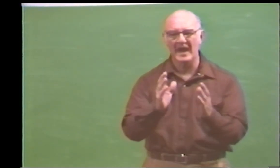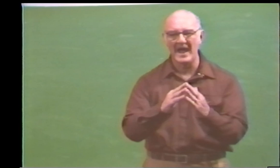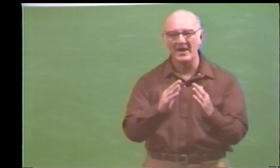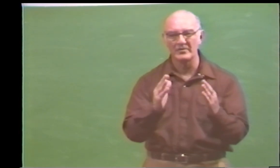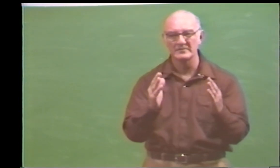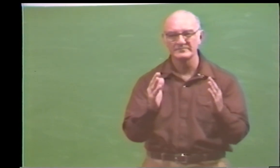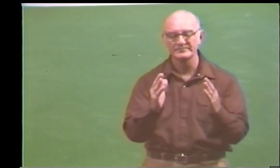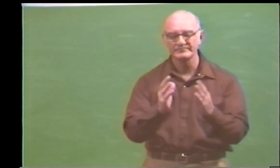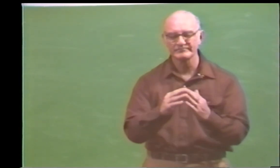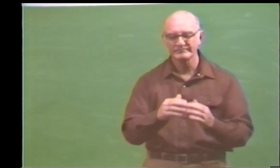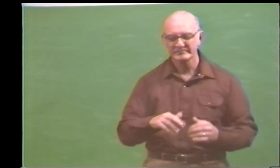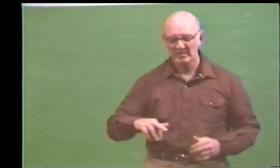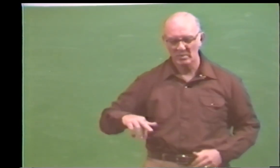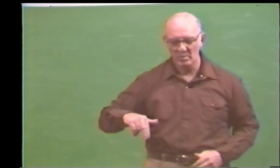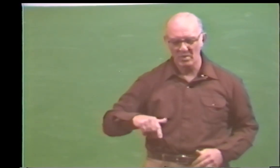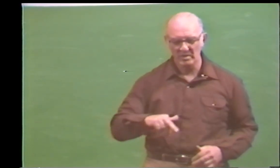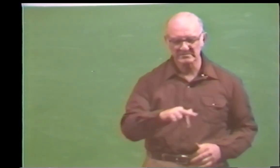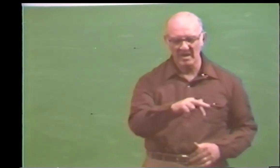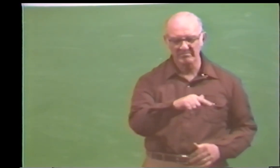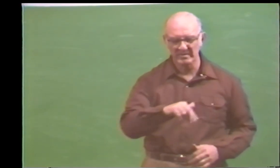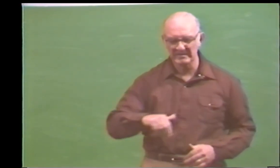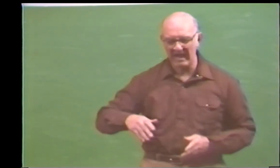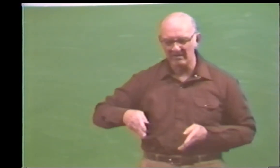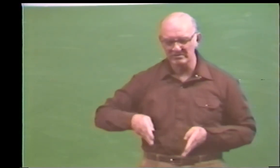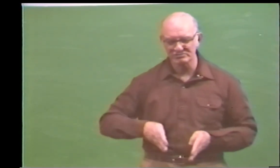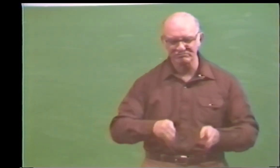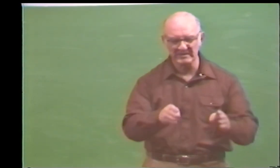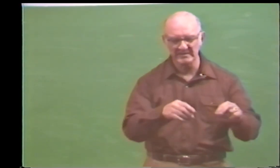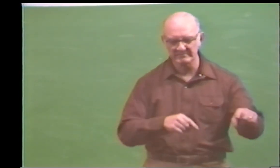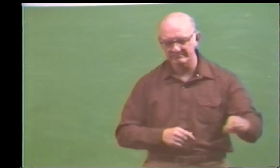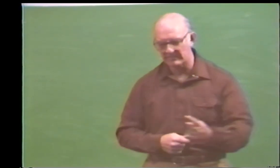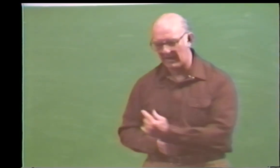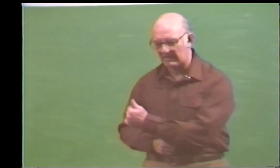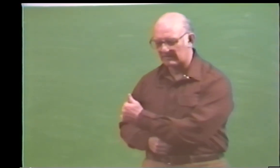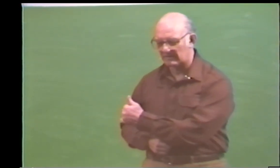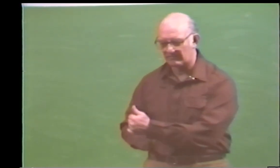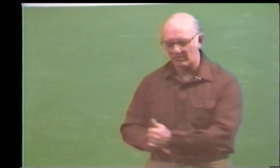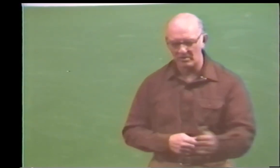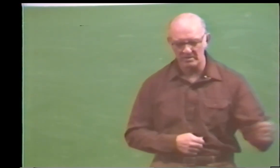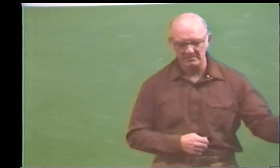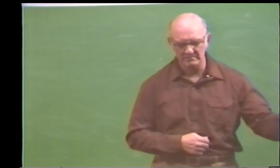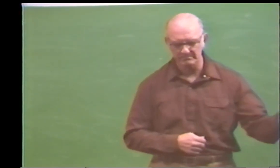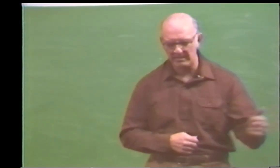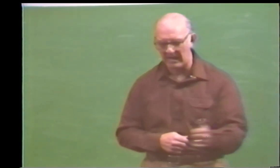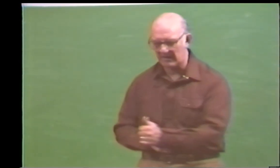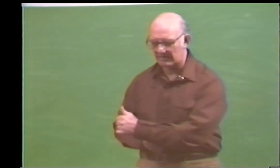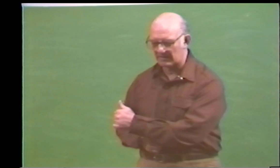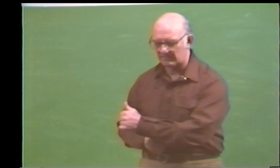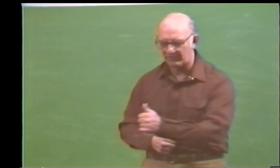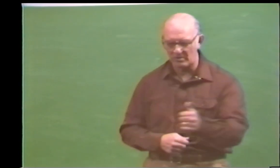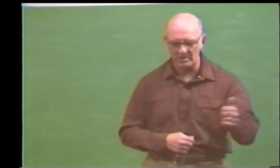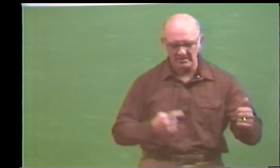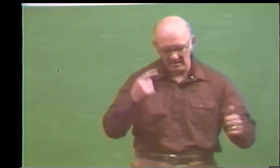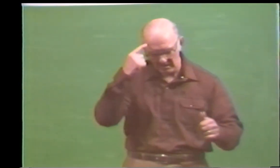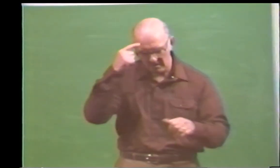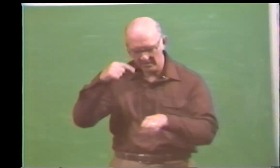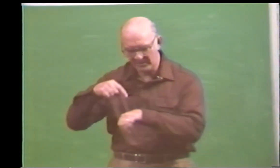town. Works up and down the street, back and forth, back and forth,